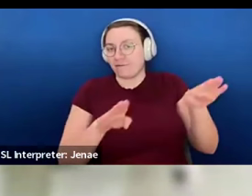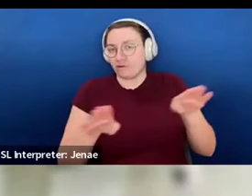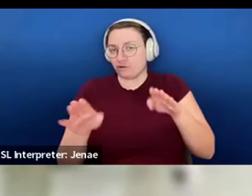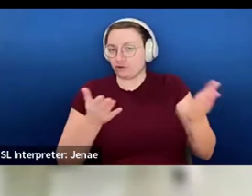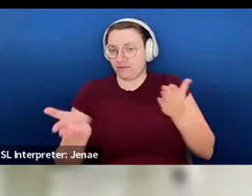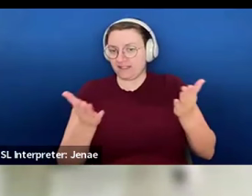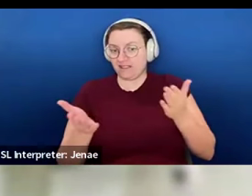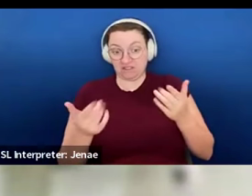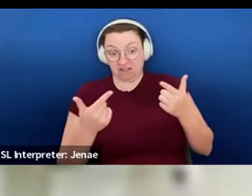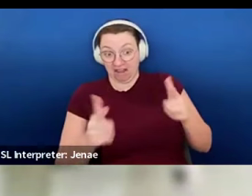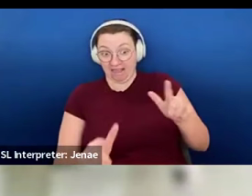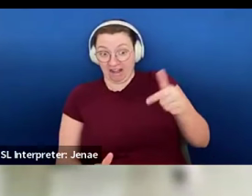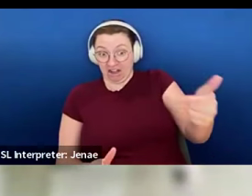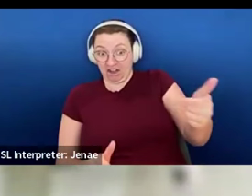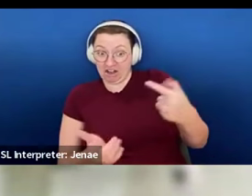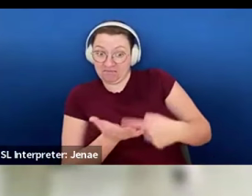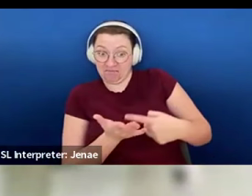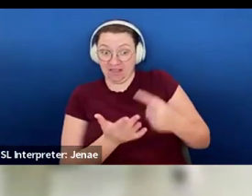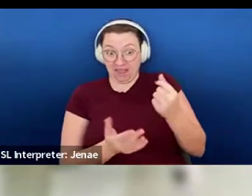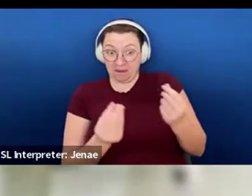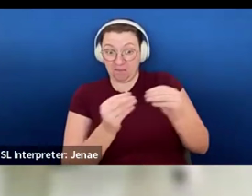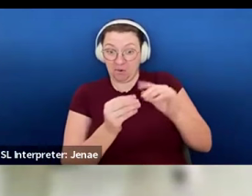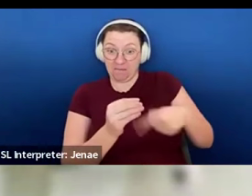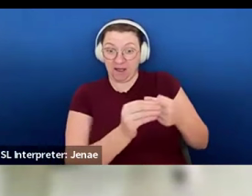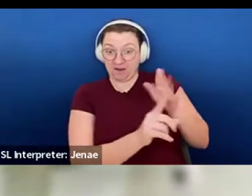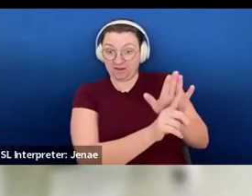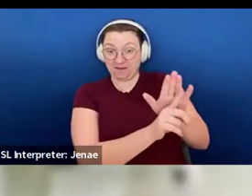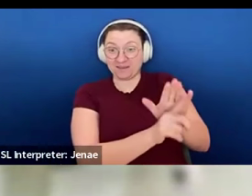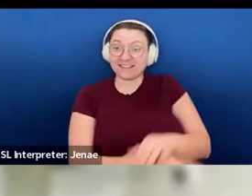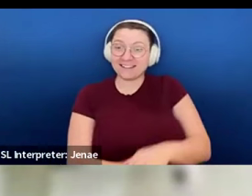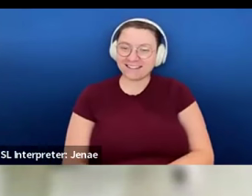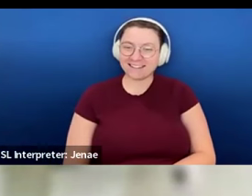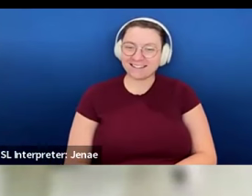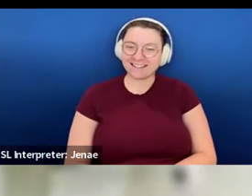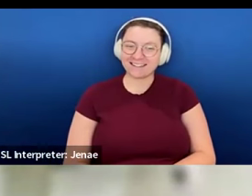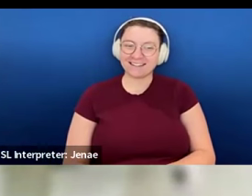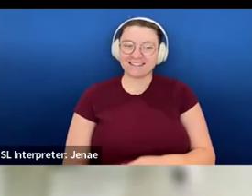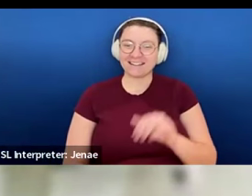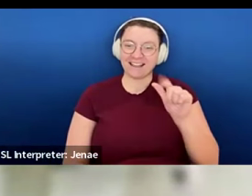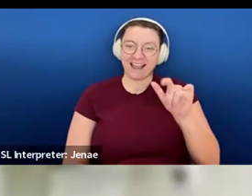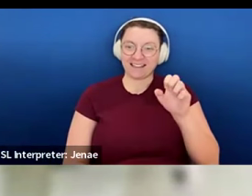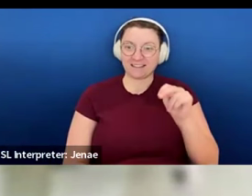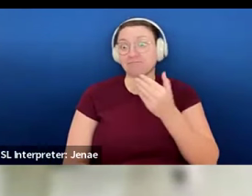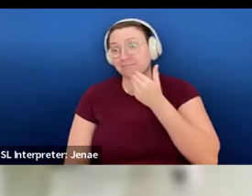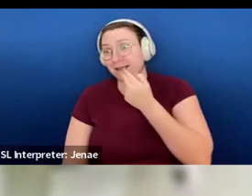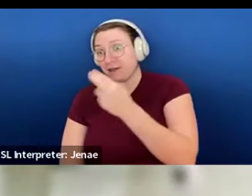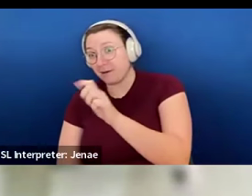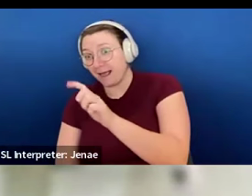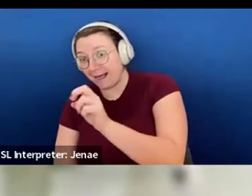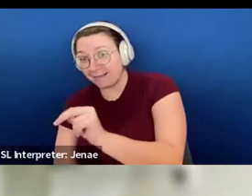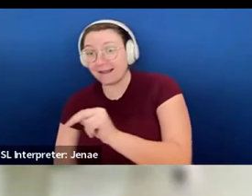let Allison talk a little bit more about herself. Okay. Thank you, Helen. Thank you, John.